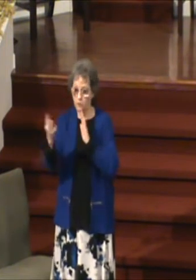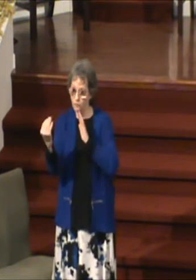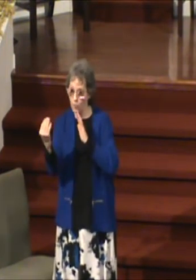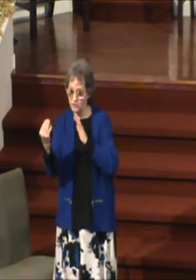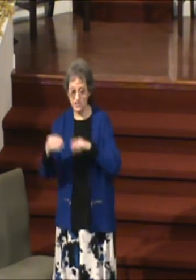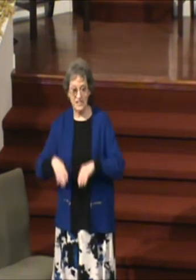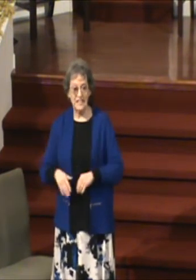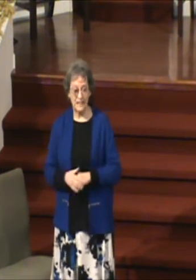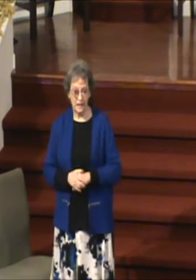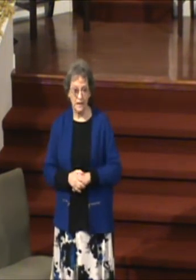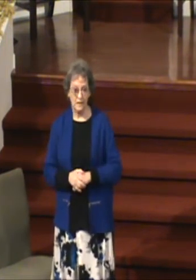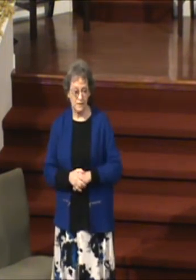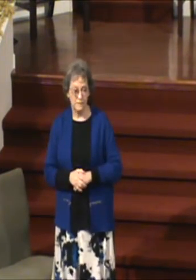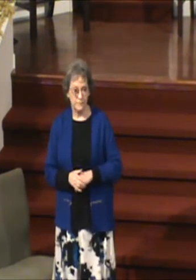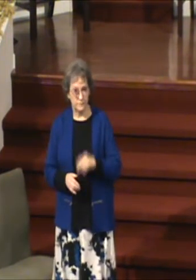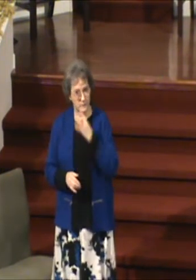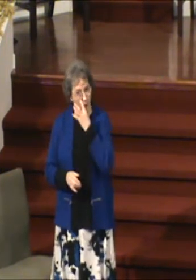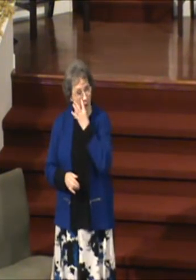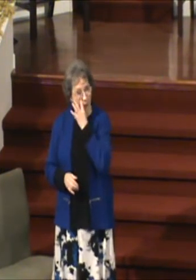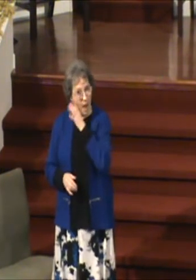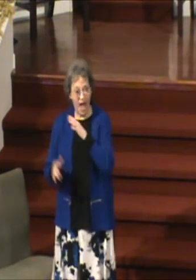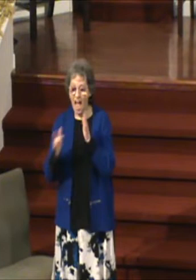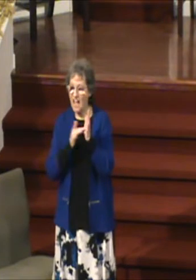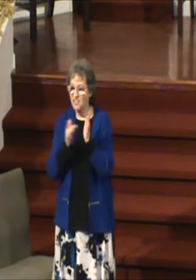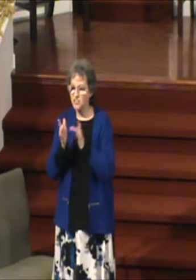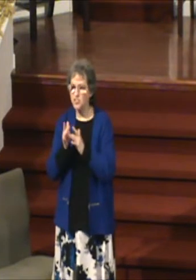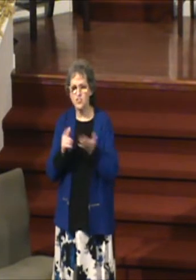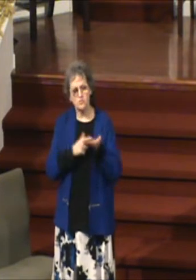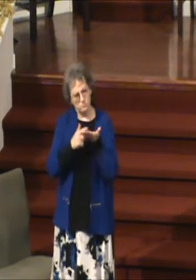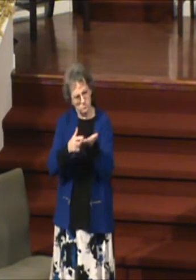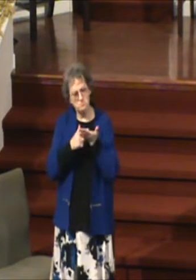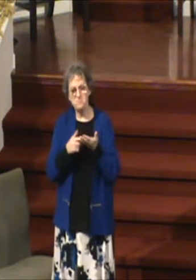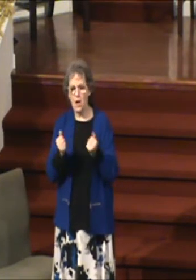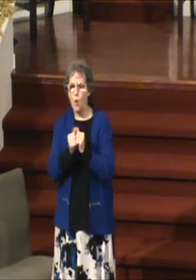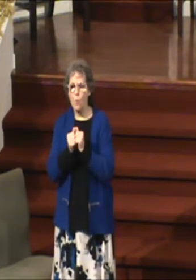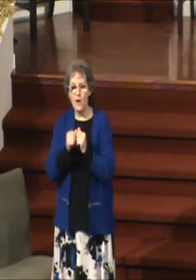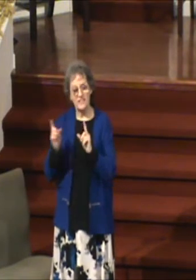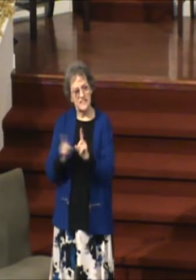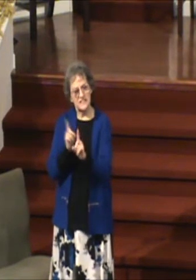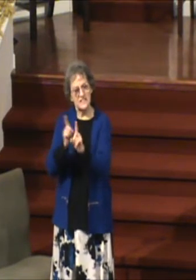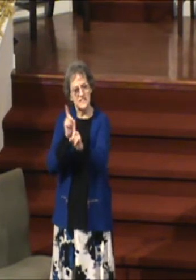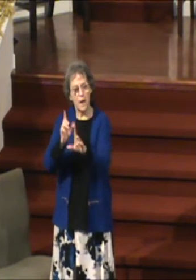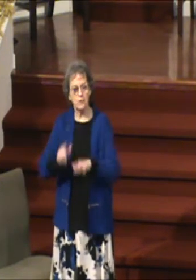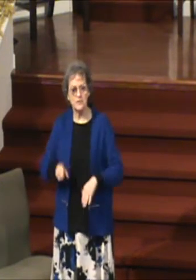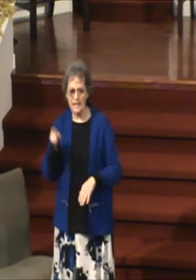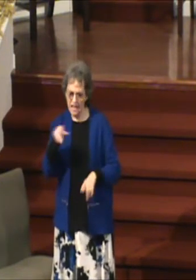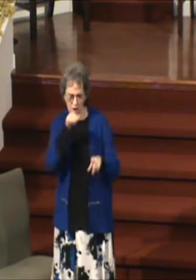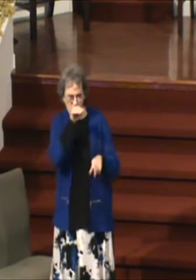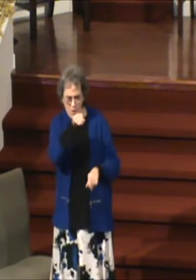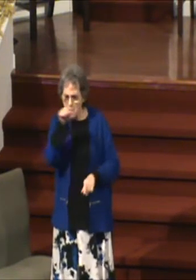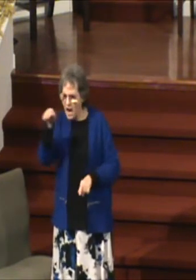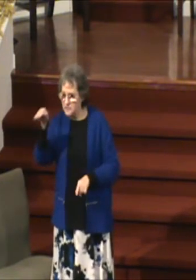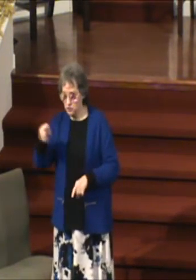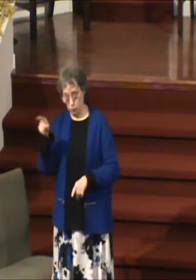chapter 14, Jesus is having a discussion with his disciples, and he reminds them that he's getting ready to leave